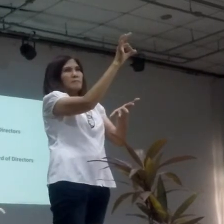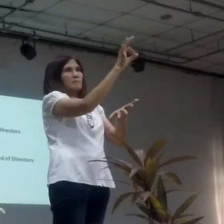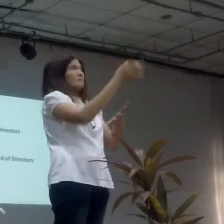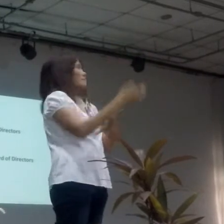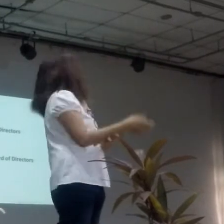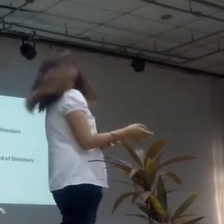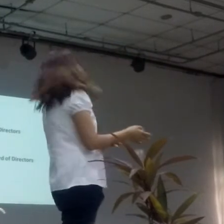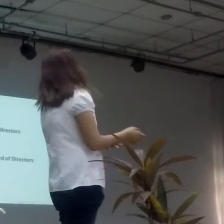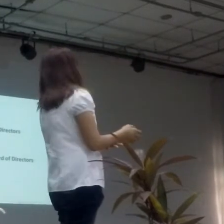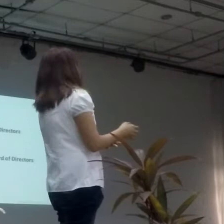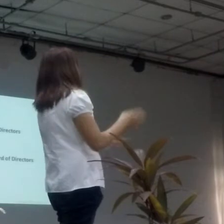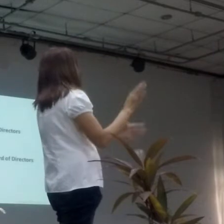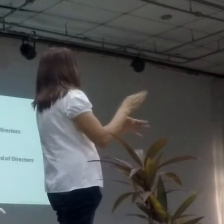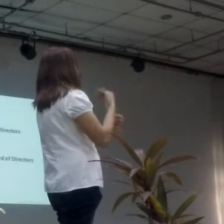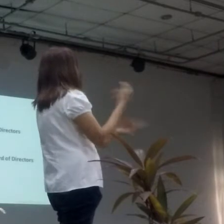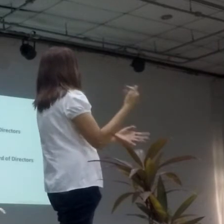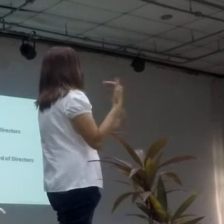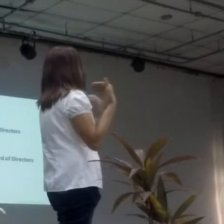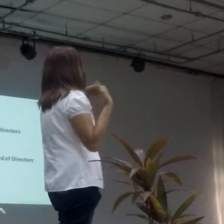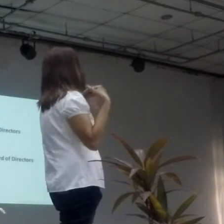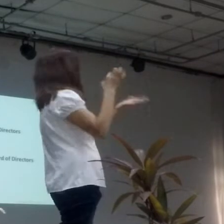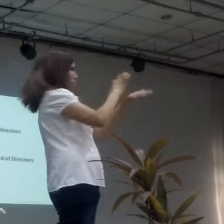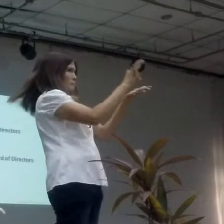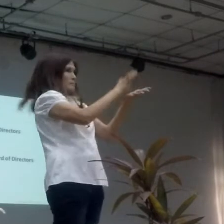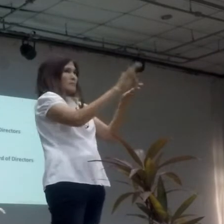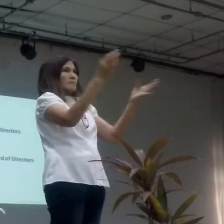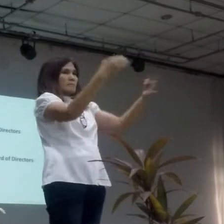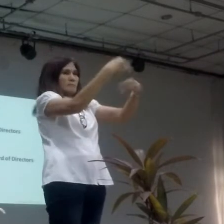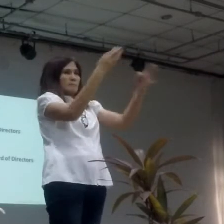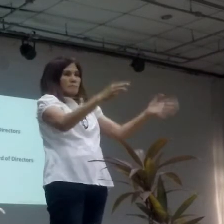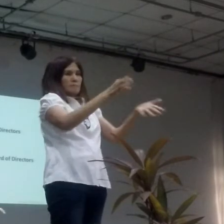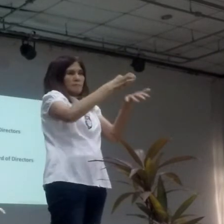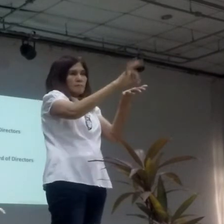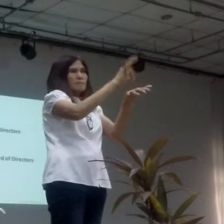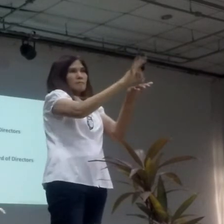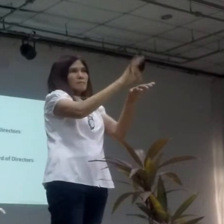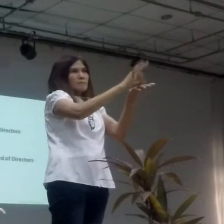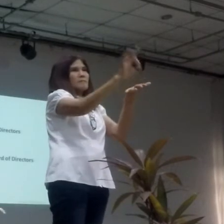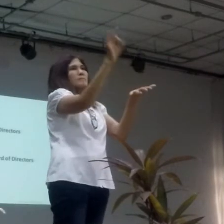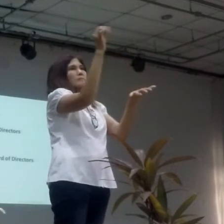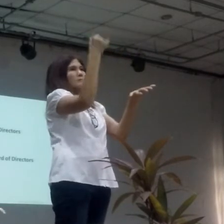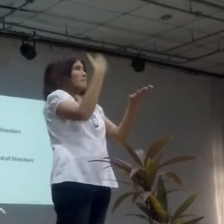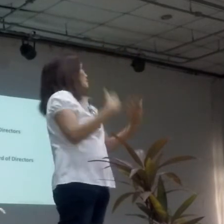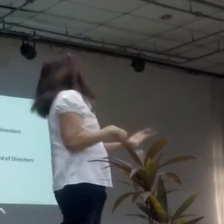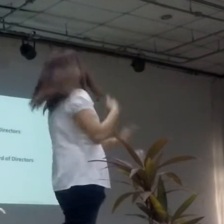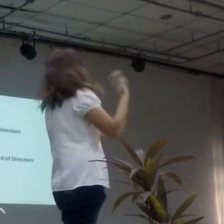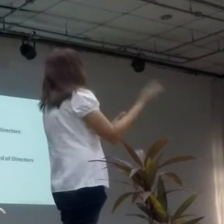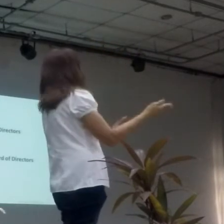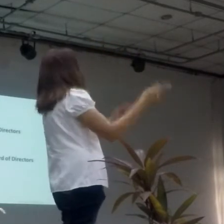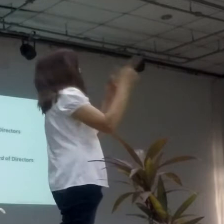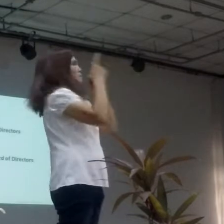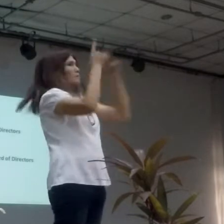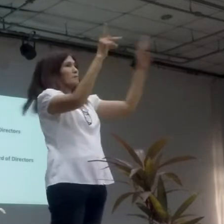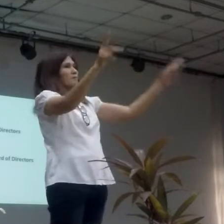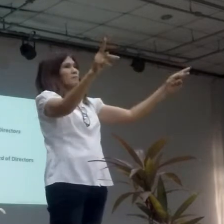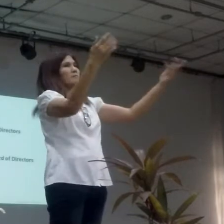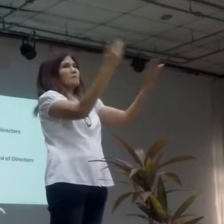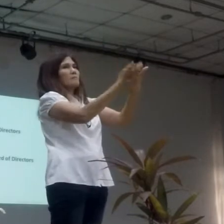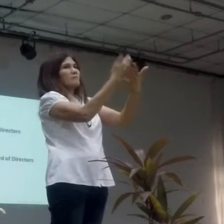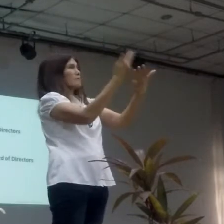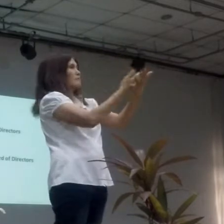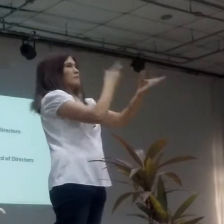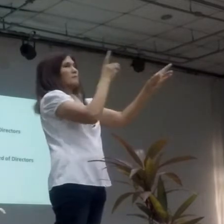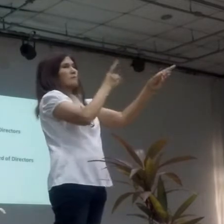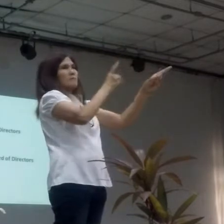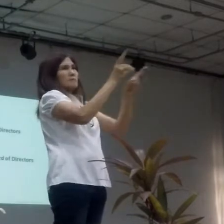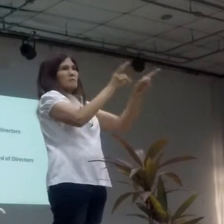ballots. Then we will count the ballots, canvassing of votes. Then we will proclaim the new